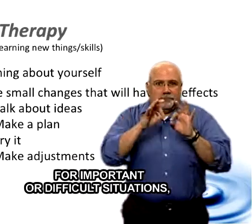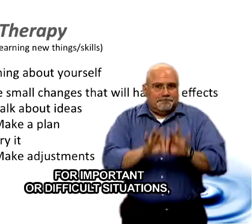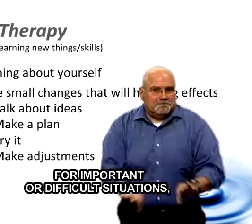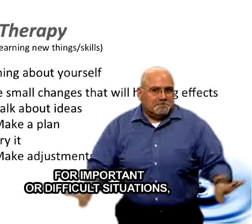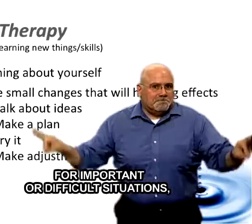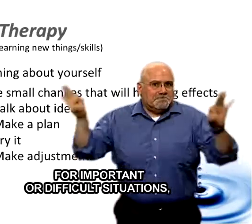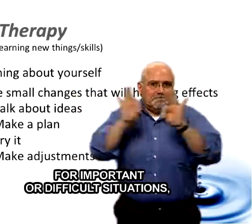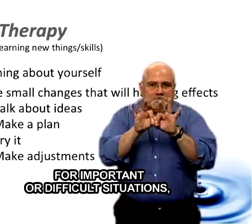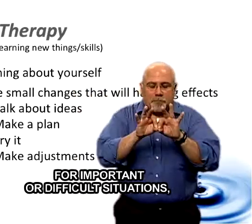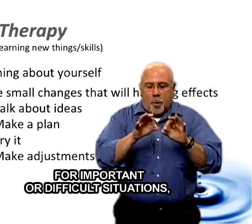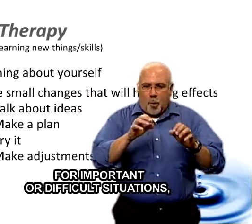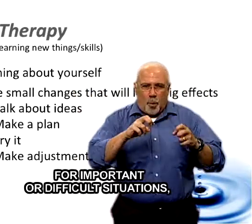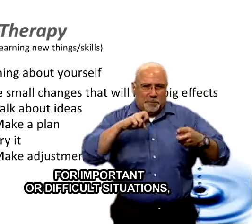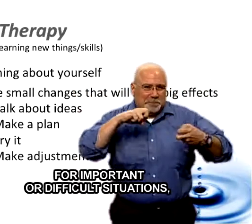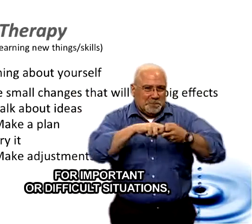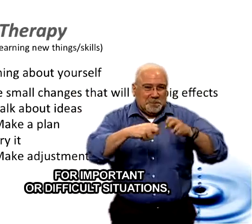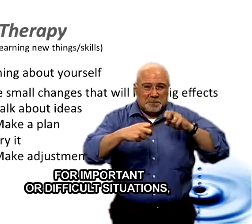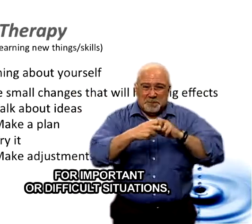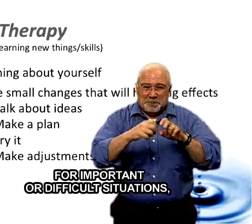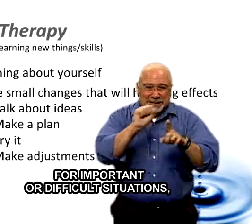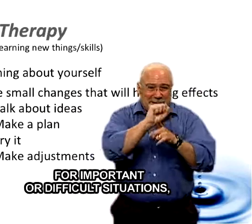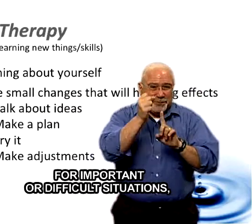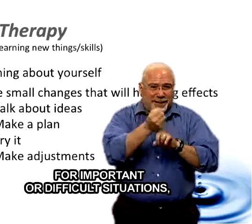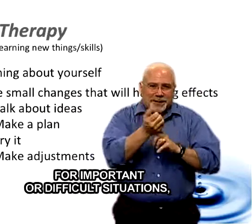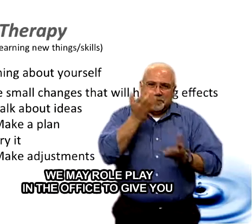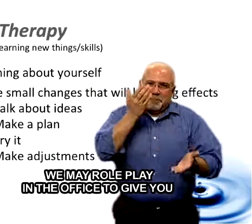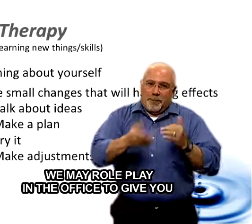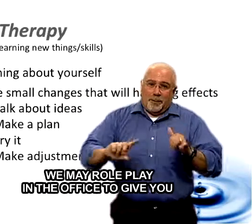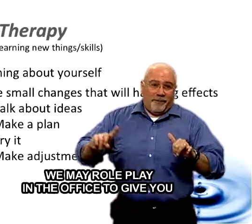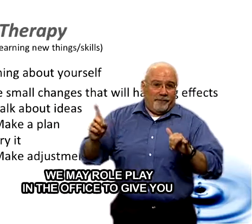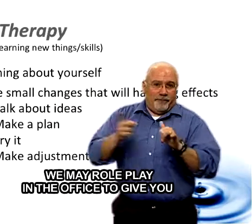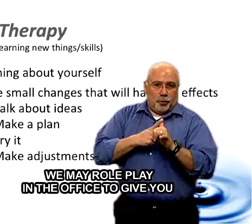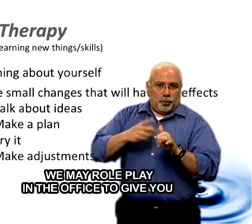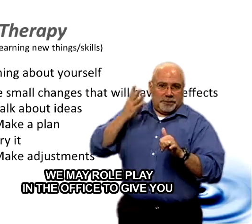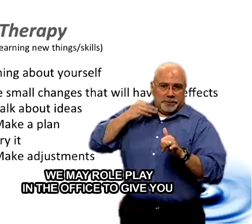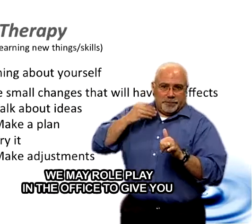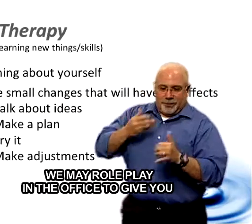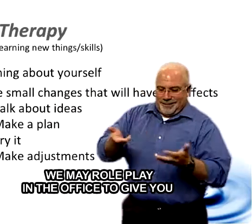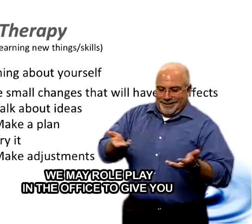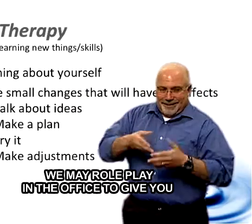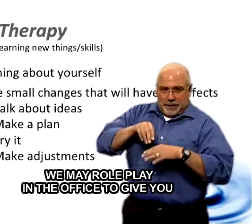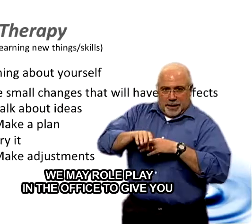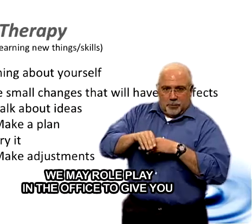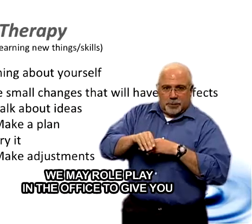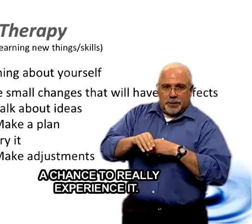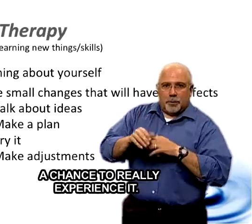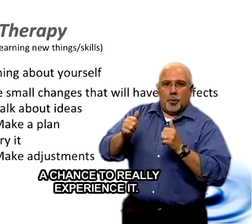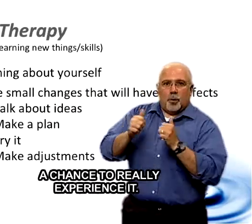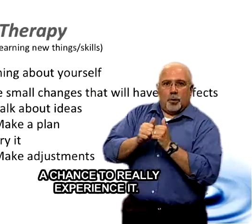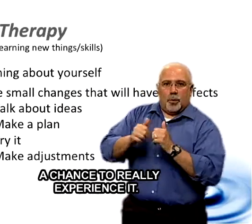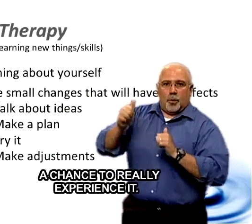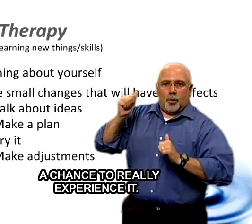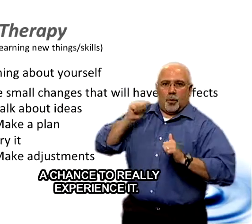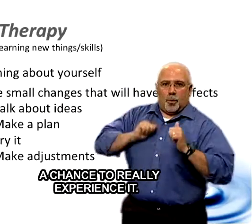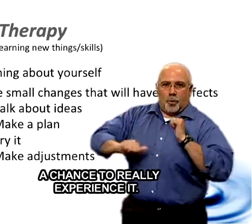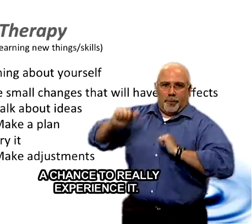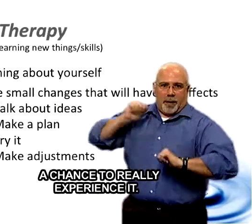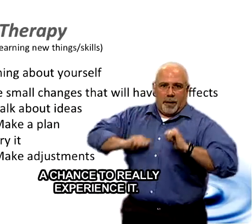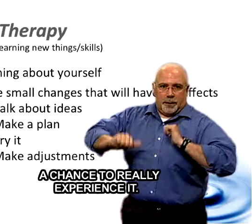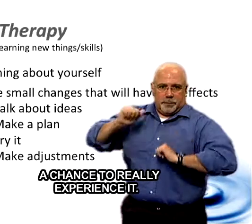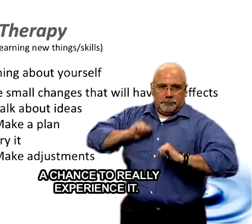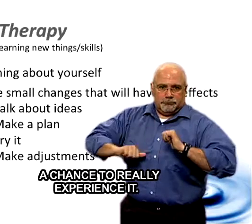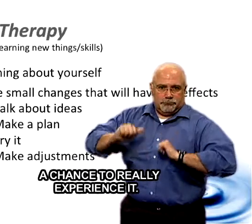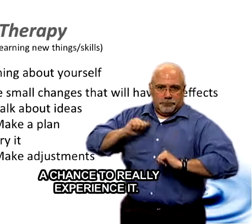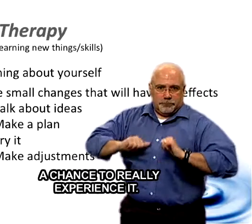For important or difficult situations, we may role play in the office to give you a chance